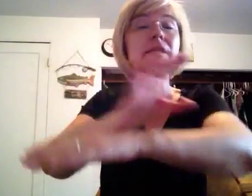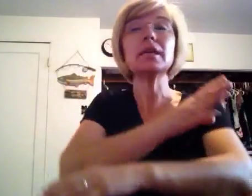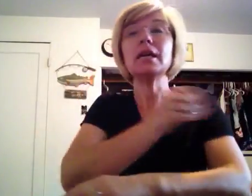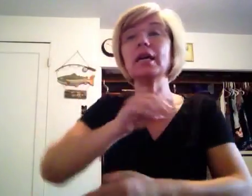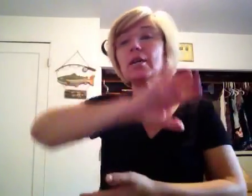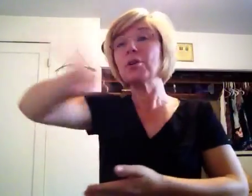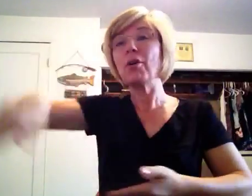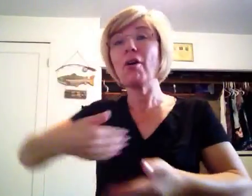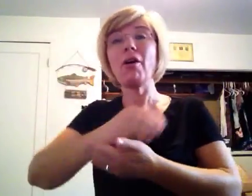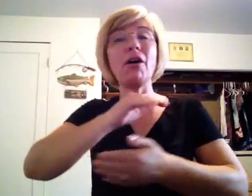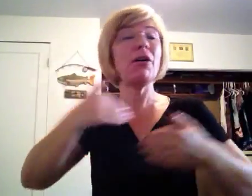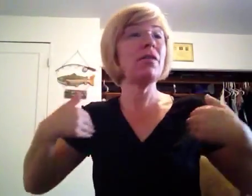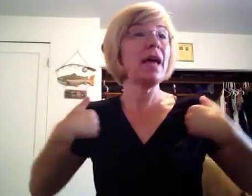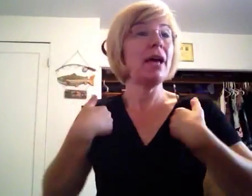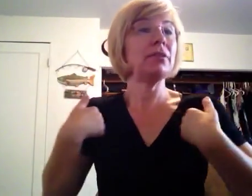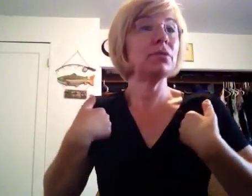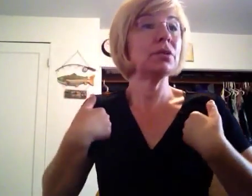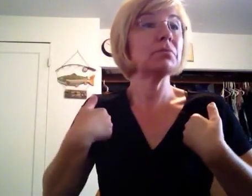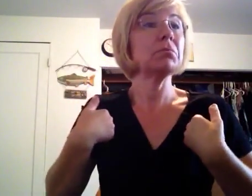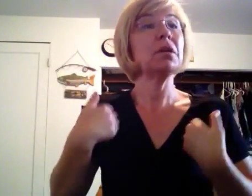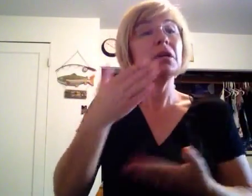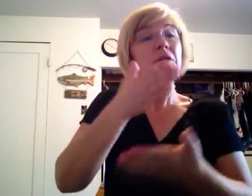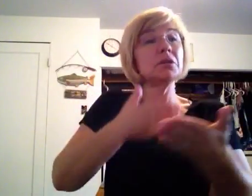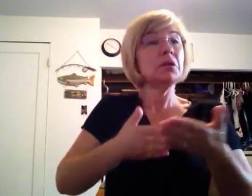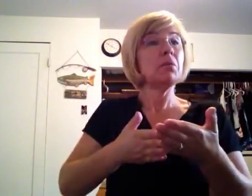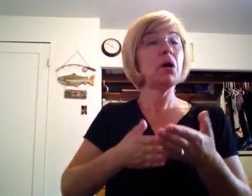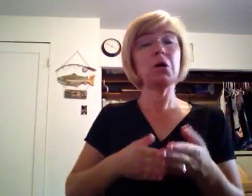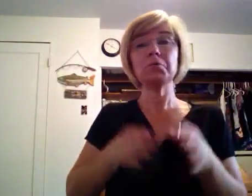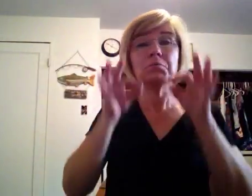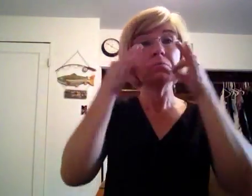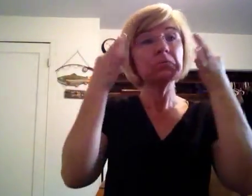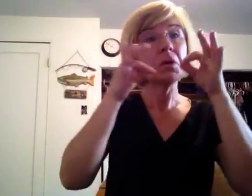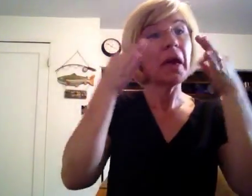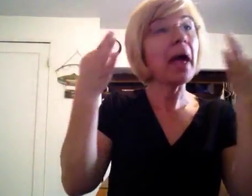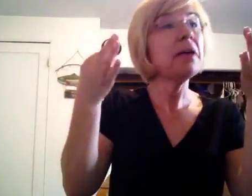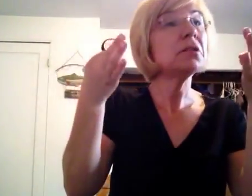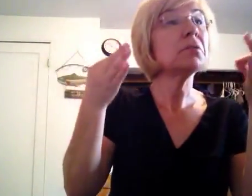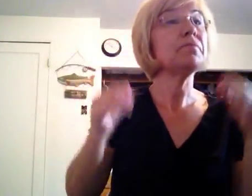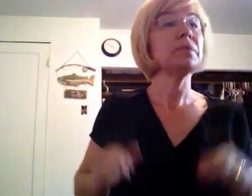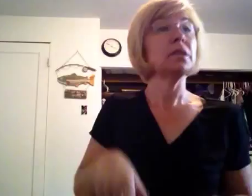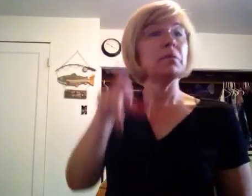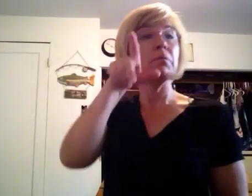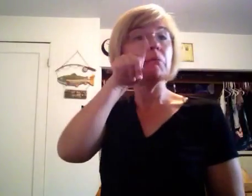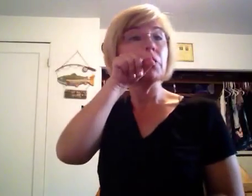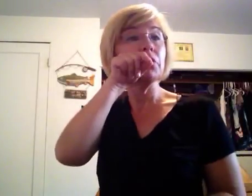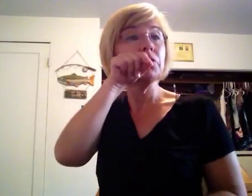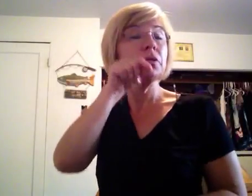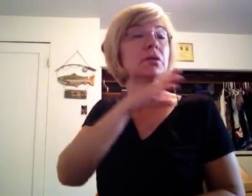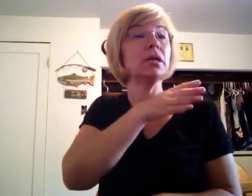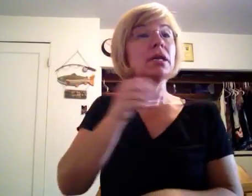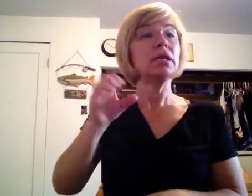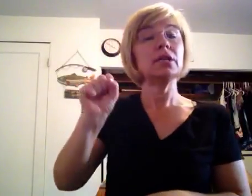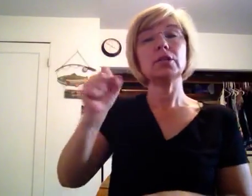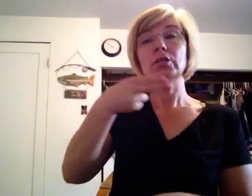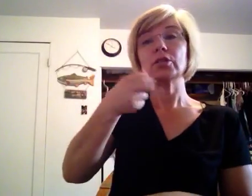birds of prey, eagles, hawks, owls, and more. Sharks, frogs, and spiders are also included.